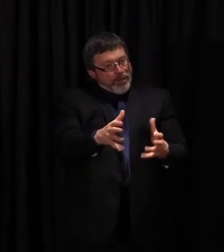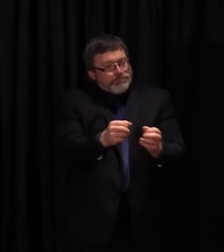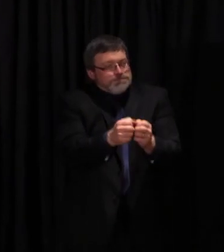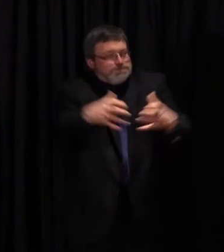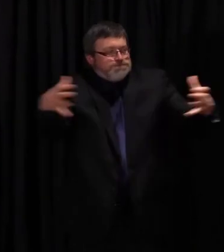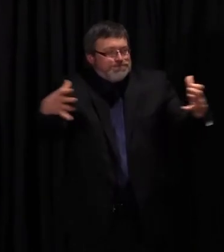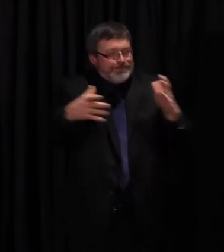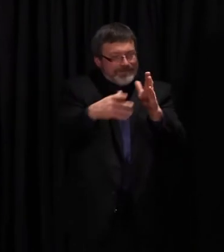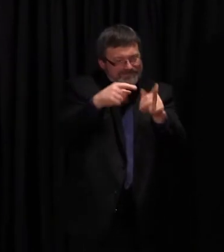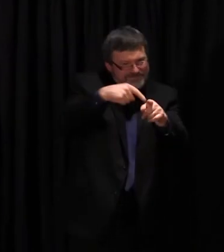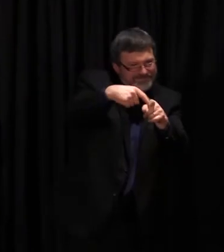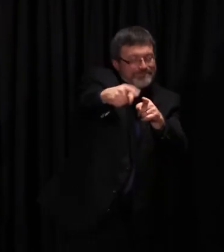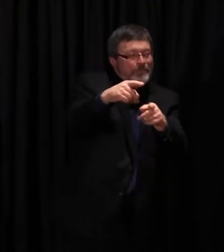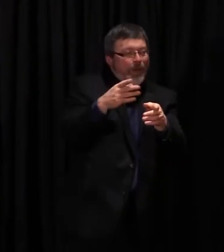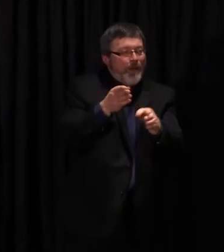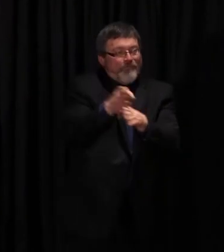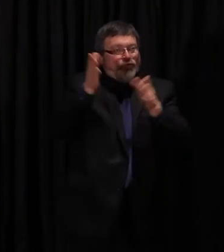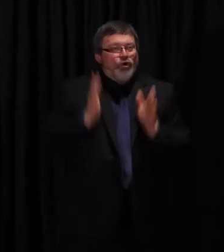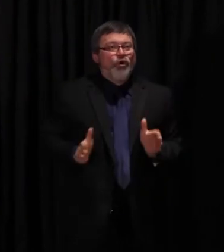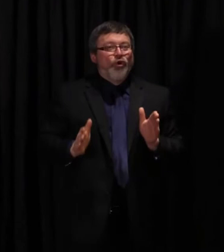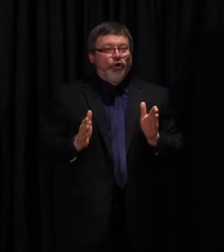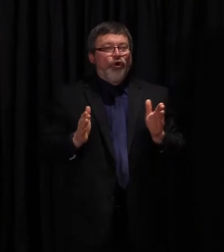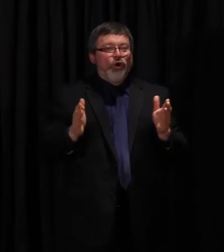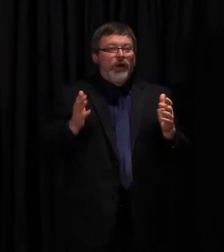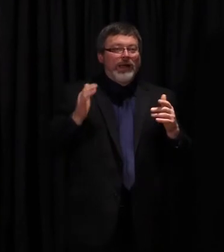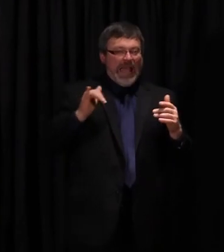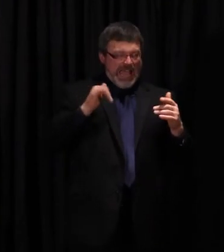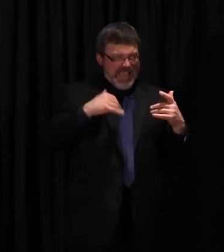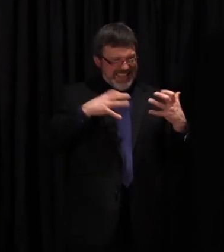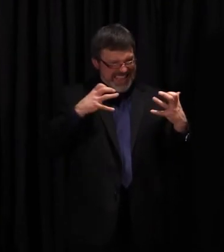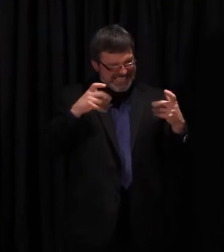So let's further modernize these laws.